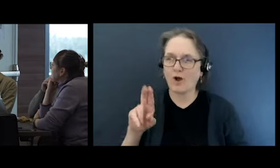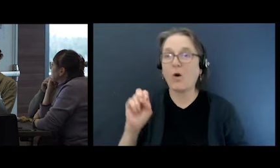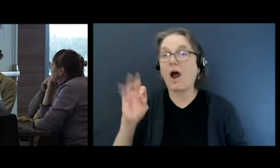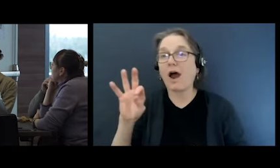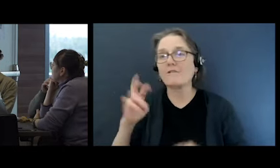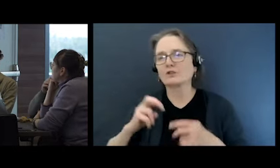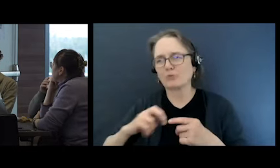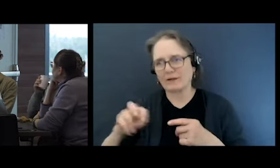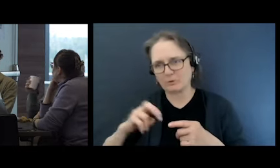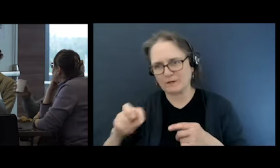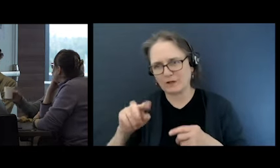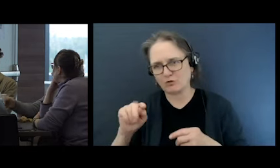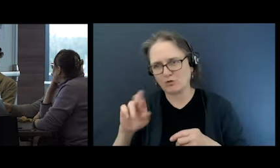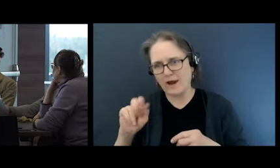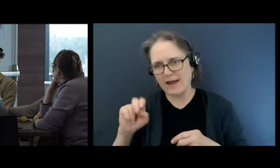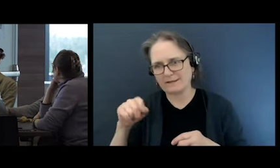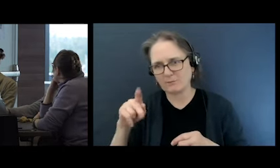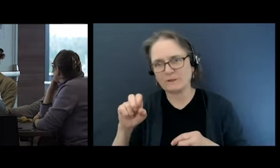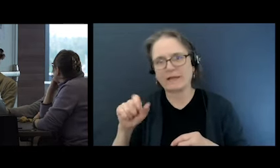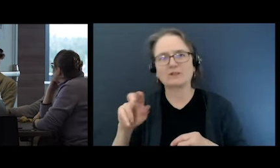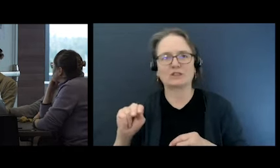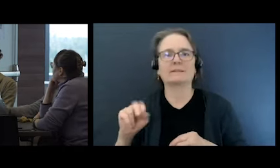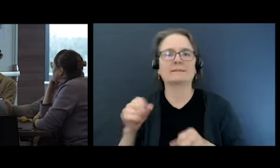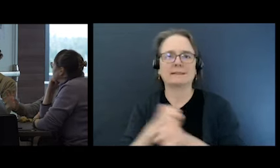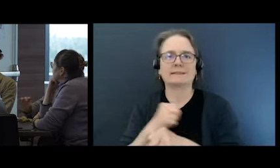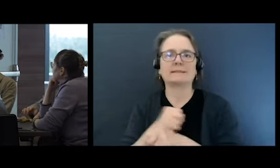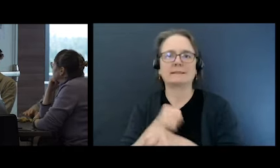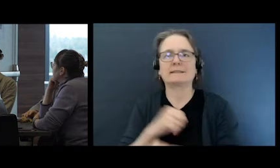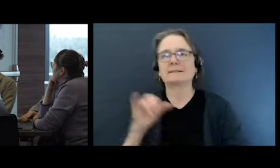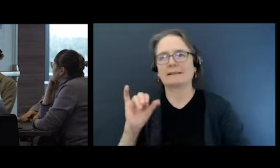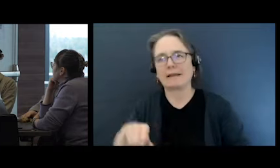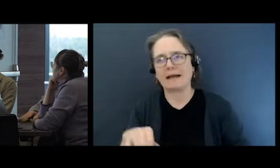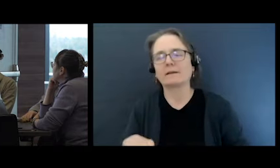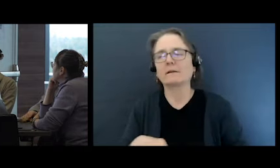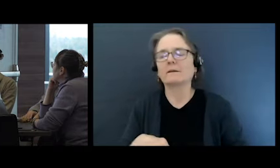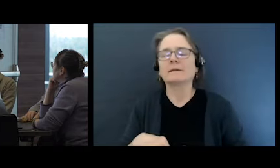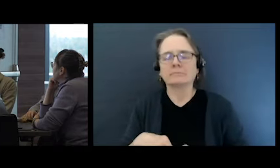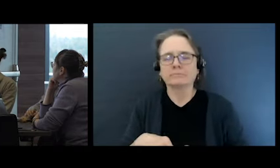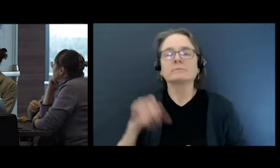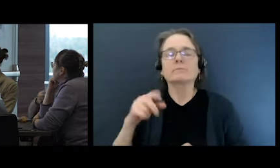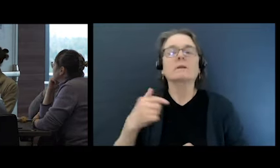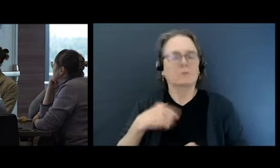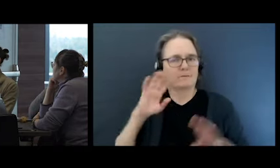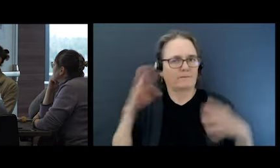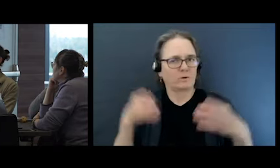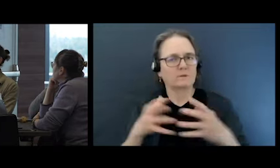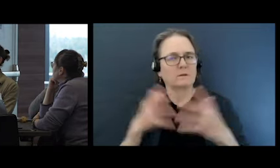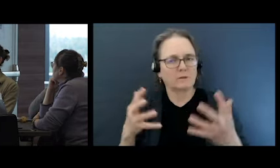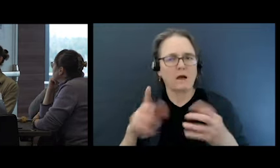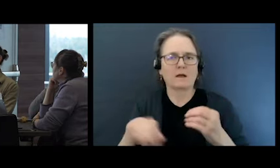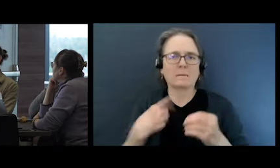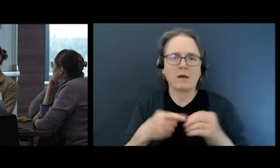for like pedestrian and accessibility infrastructure, and so I'm here